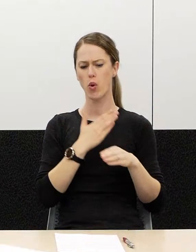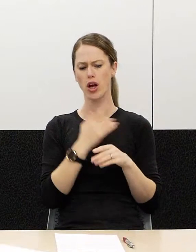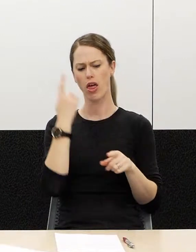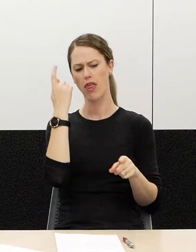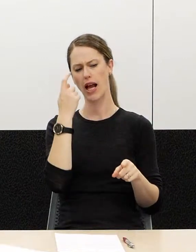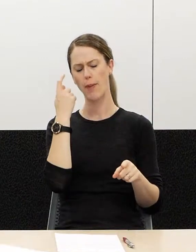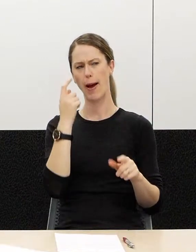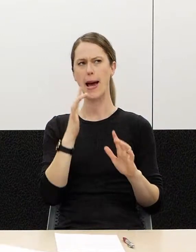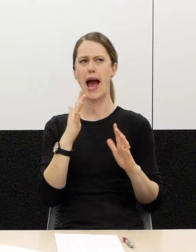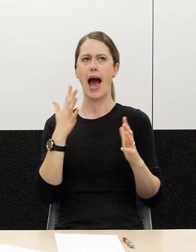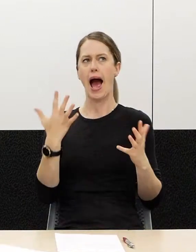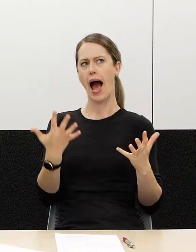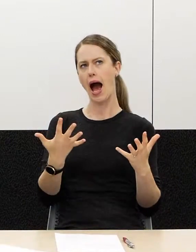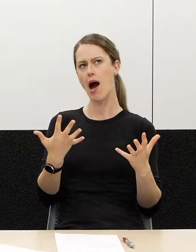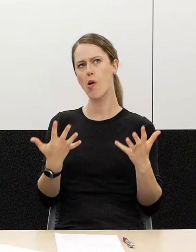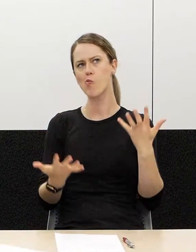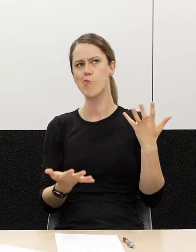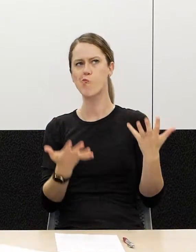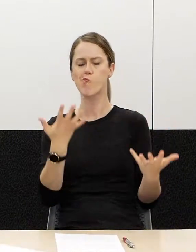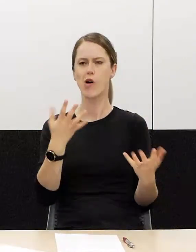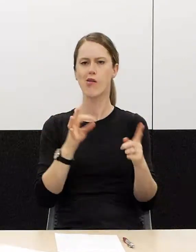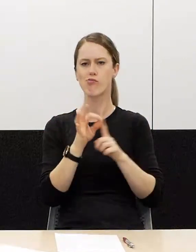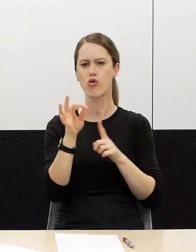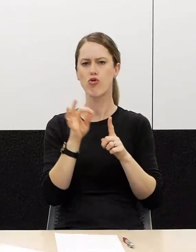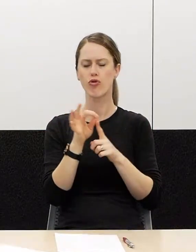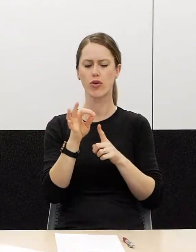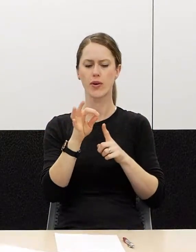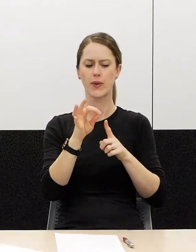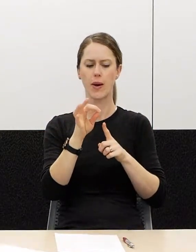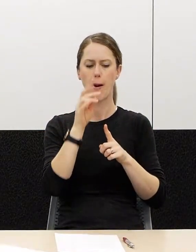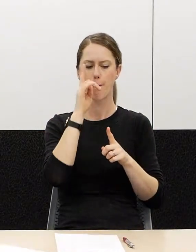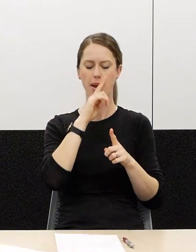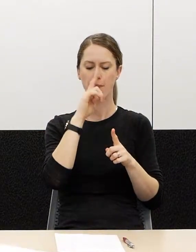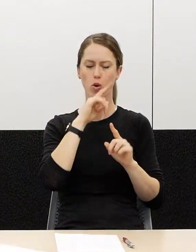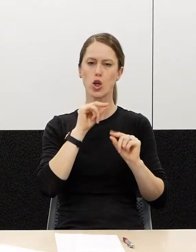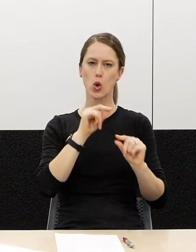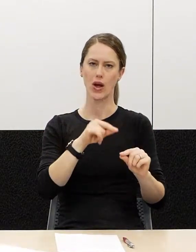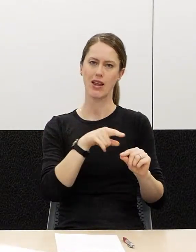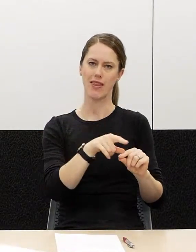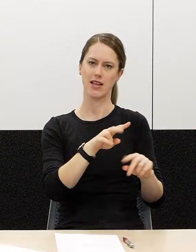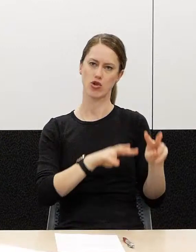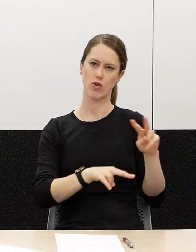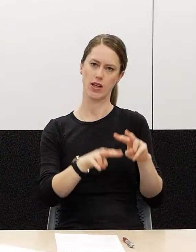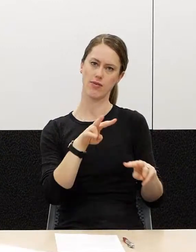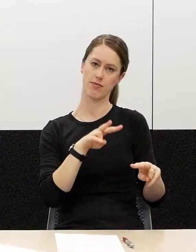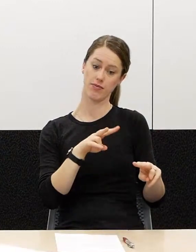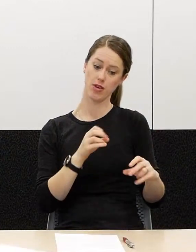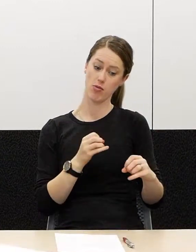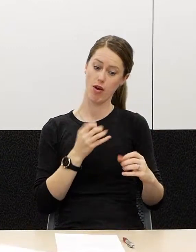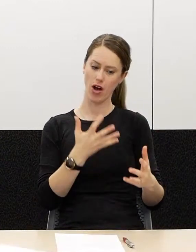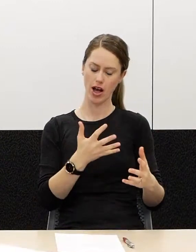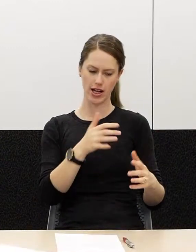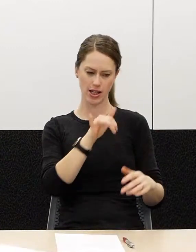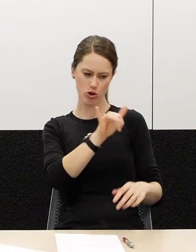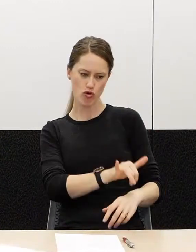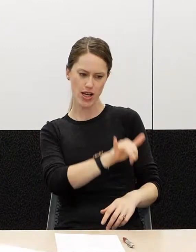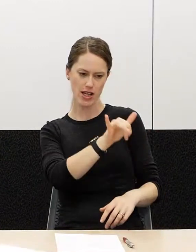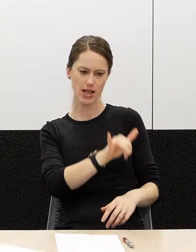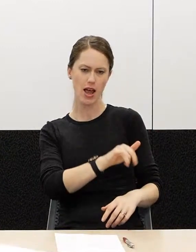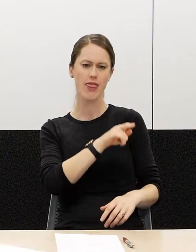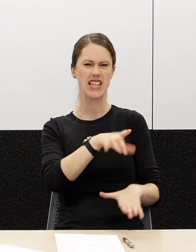thinking about how we can improve uptake rates of screening and providing screening in a way